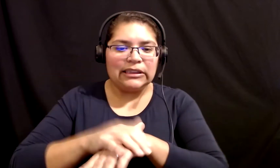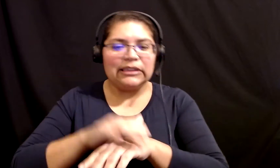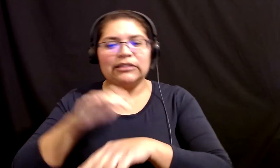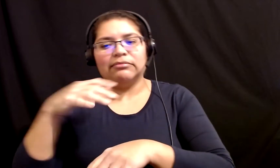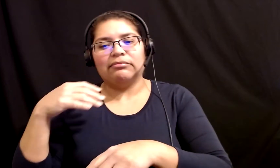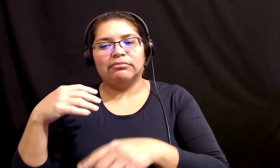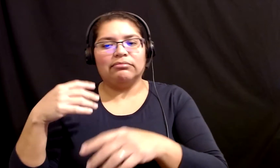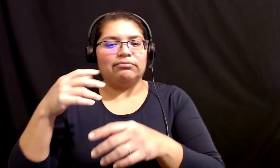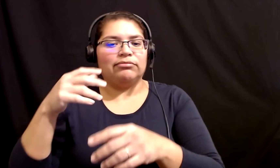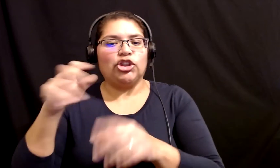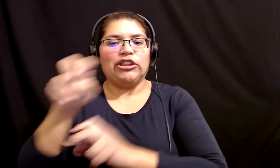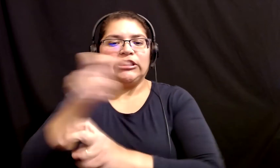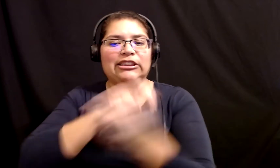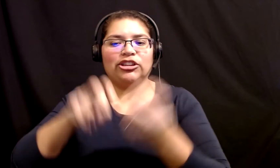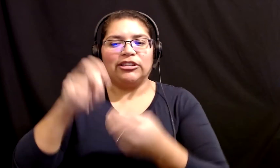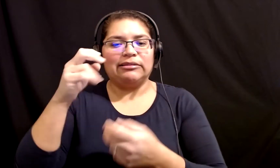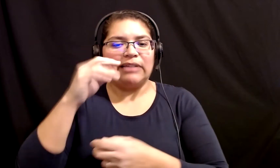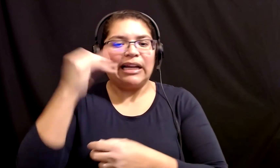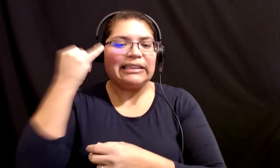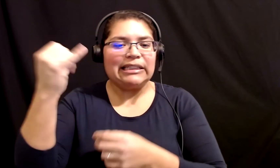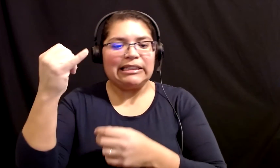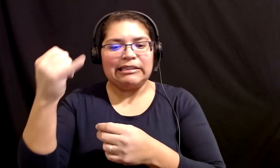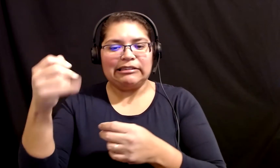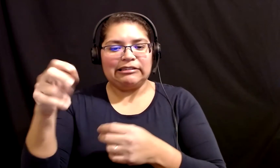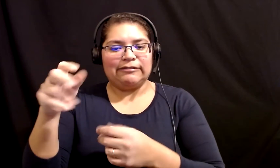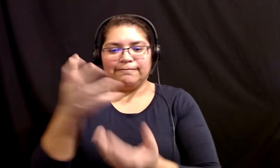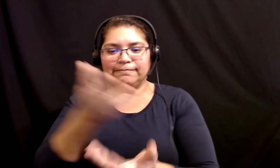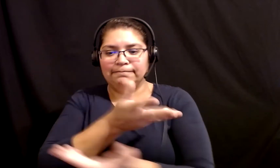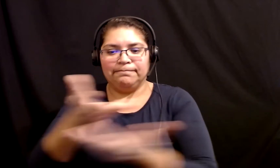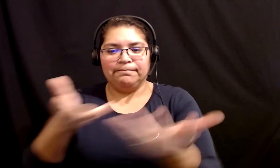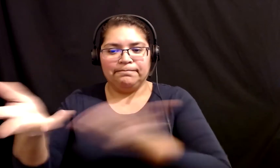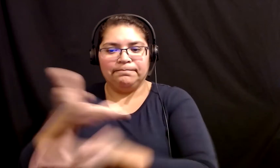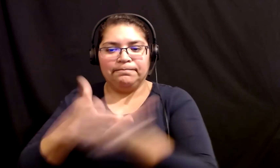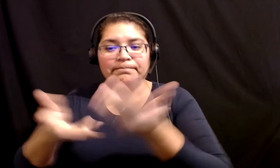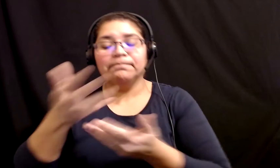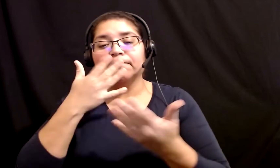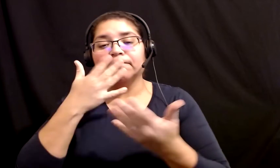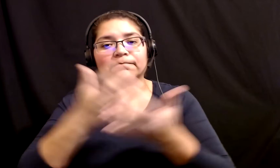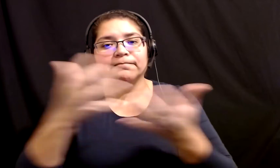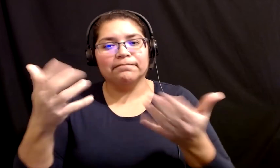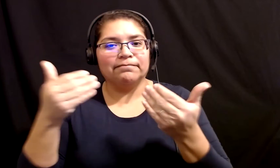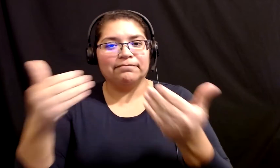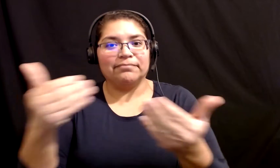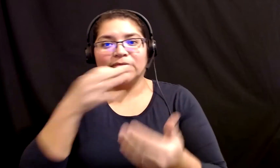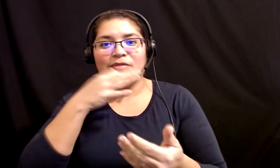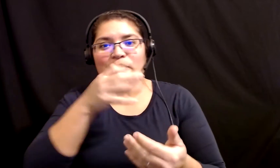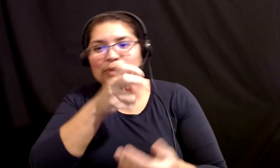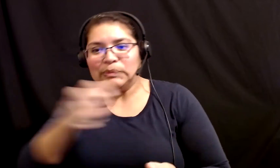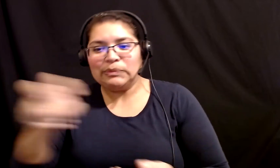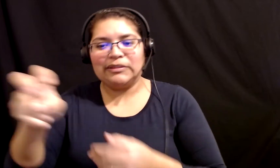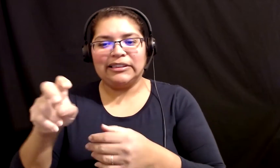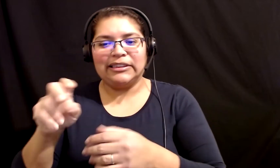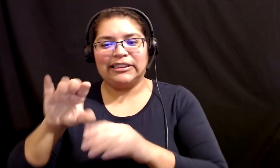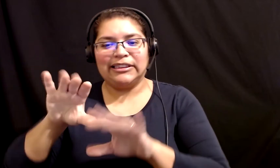ideas across the board. Thank you very much. And they're about to put me in the channel. Thank you very